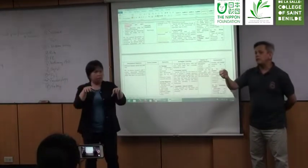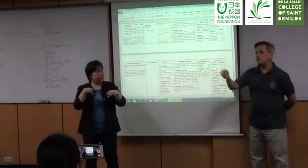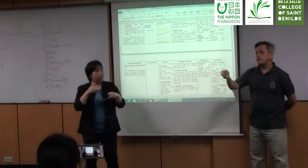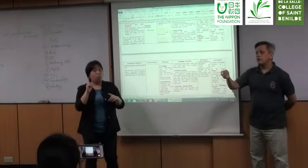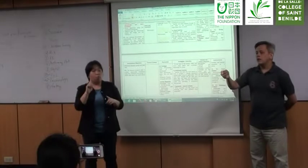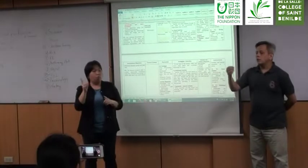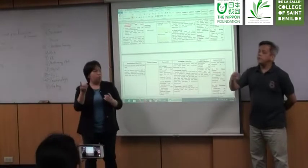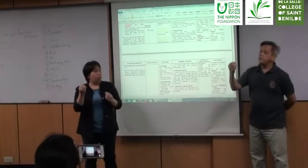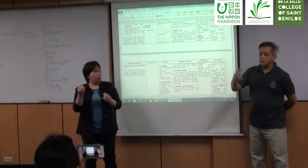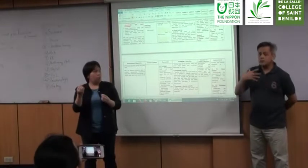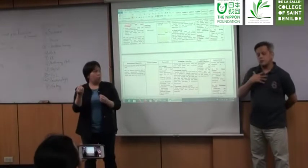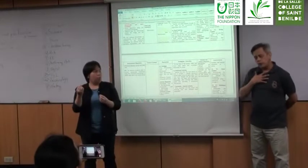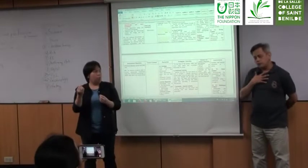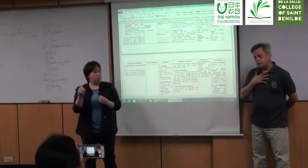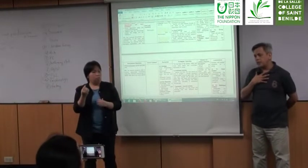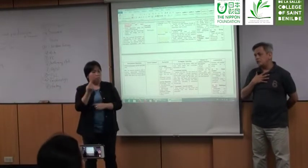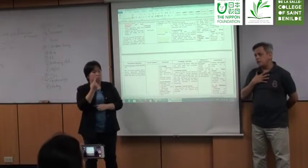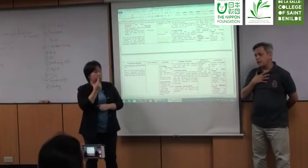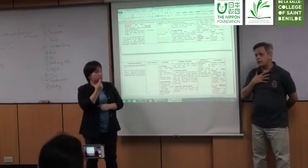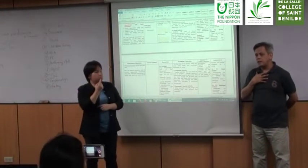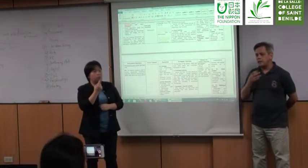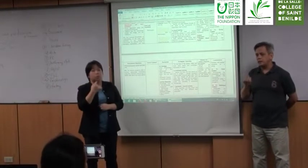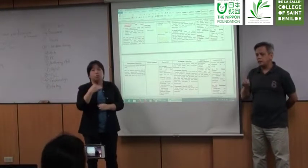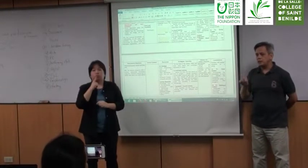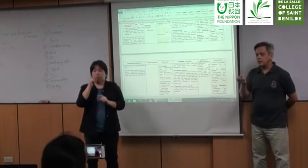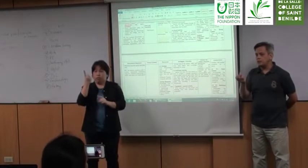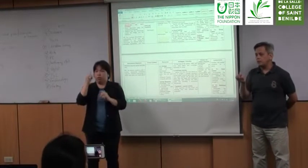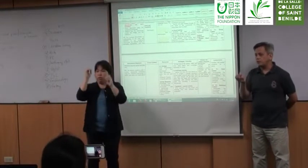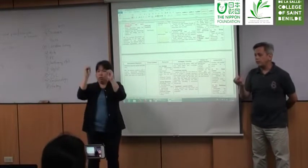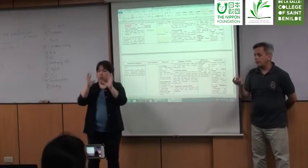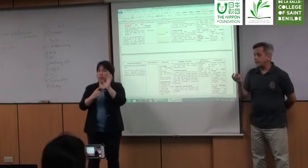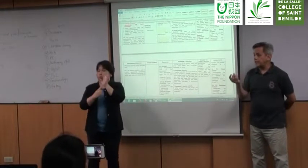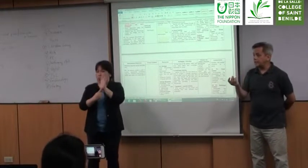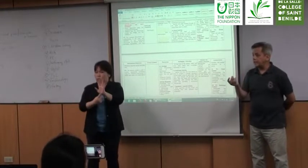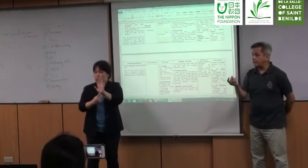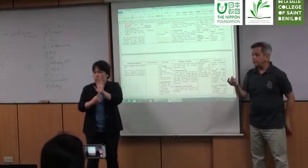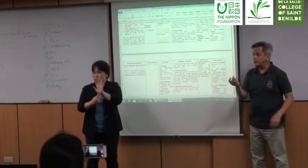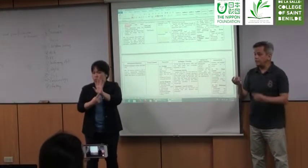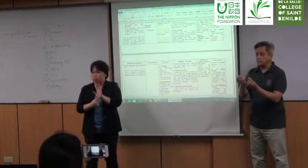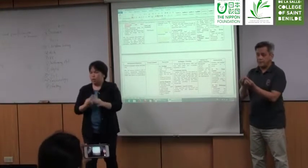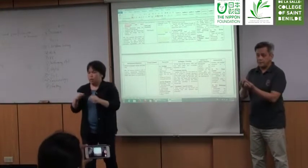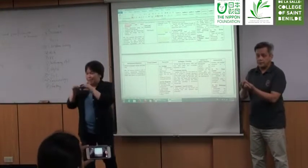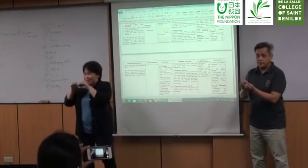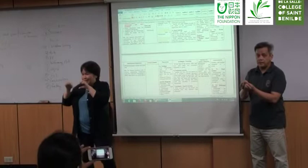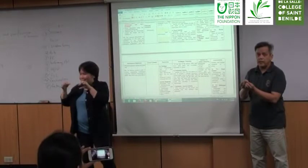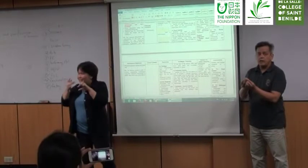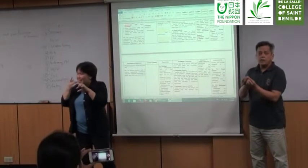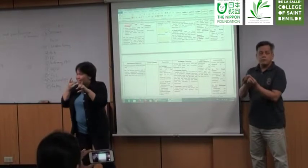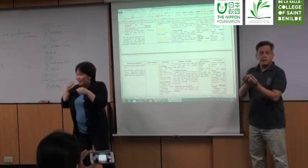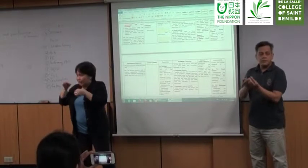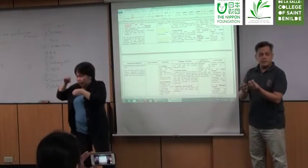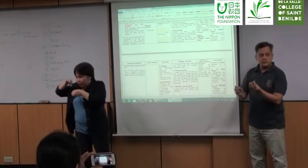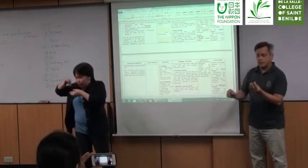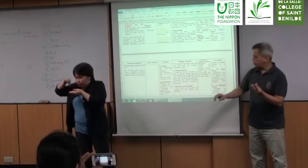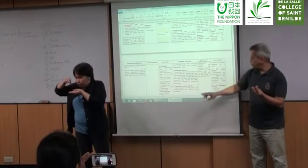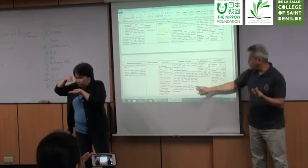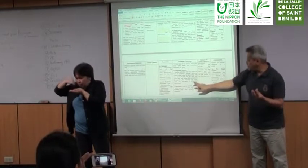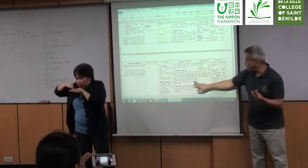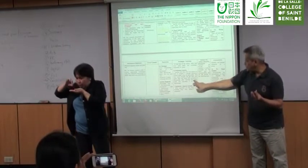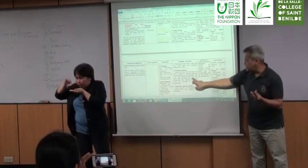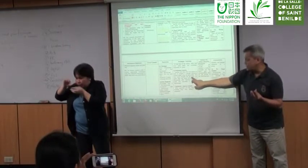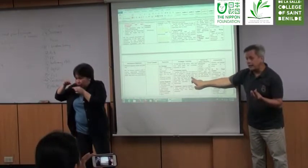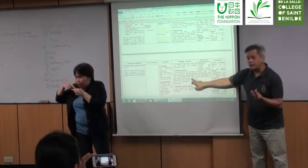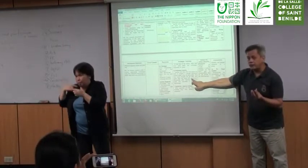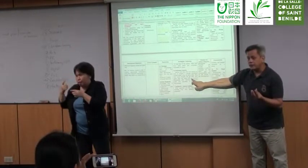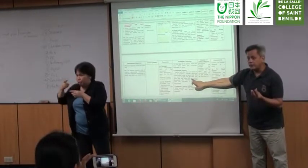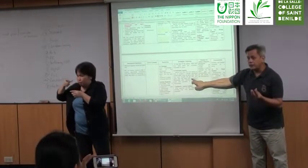be given, the teacher actually will demonstrate how to prepare a glass slide with a specimen in it. But the specimen that we're going to